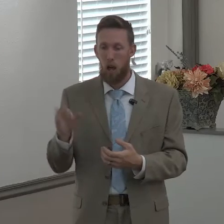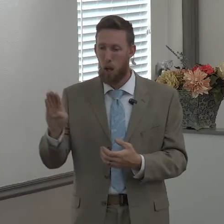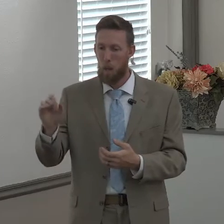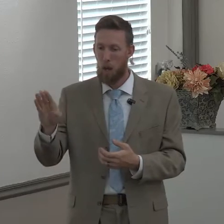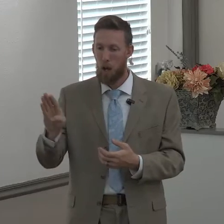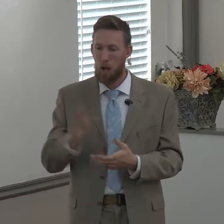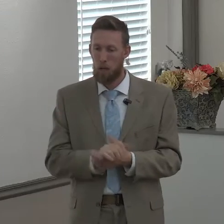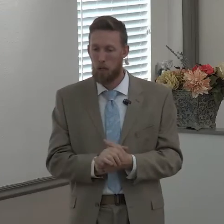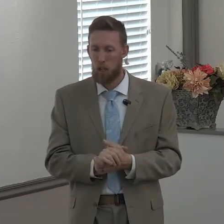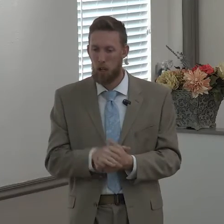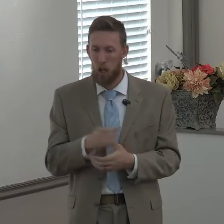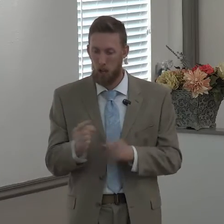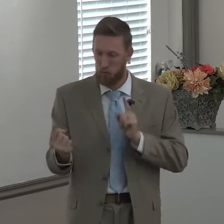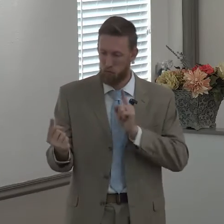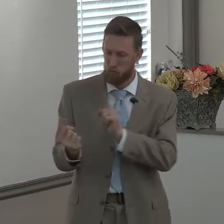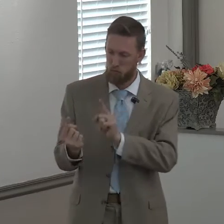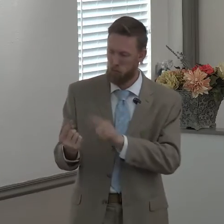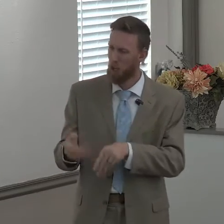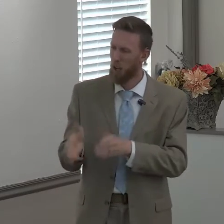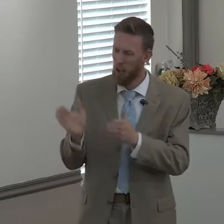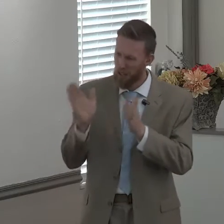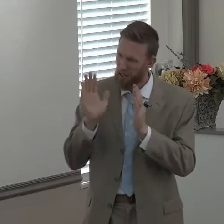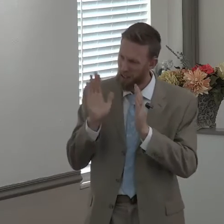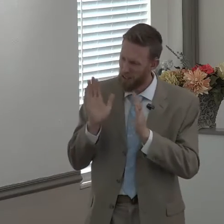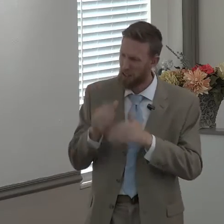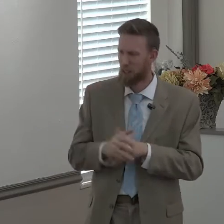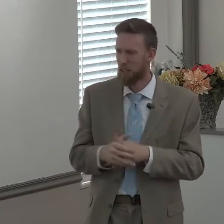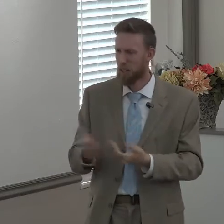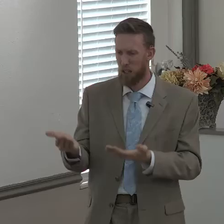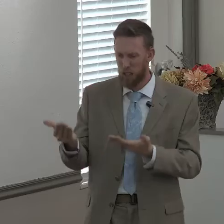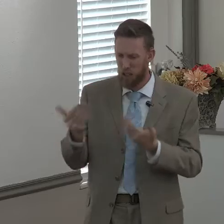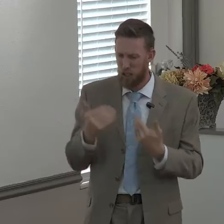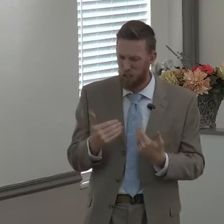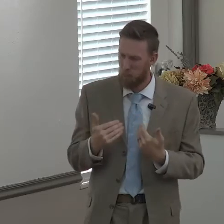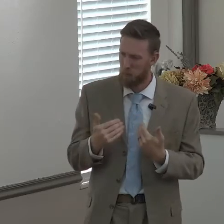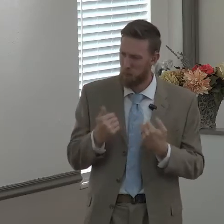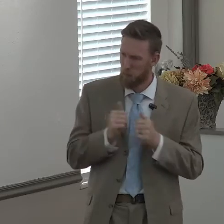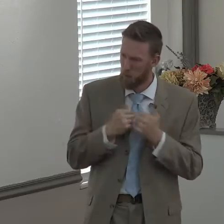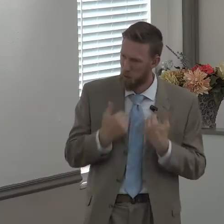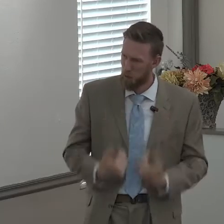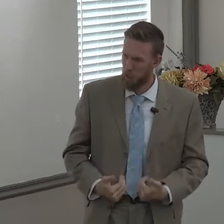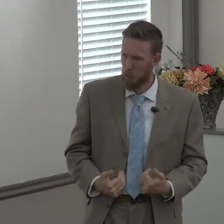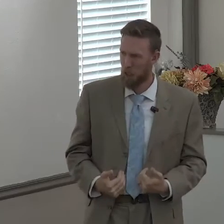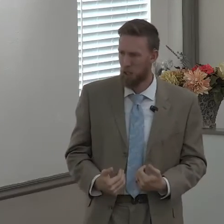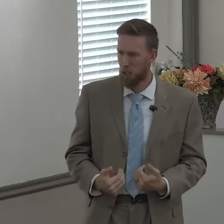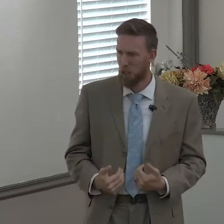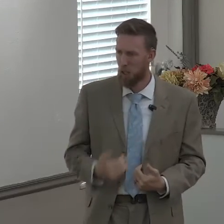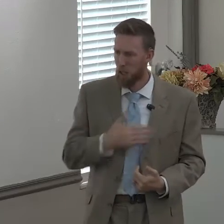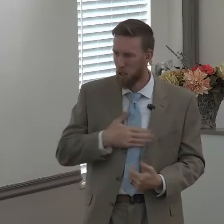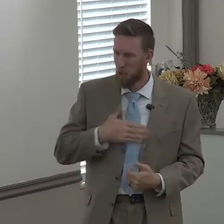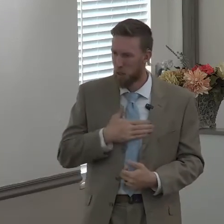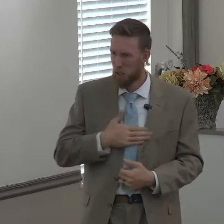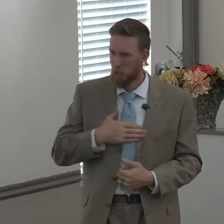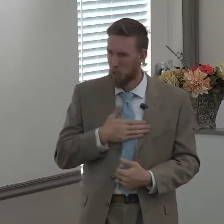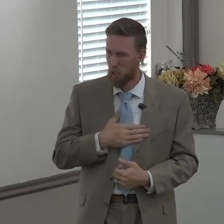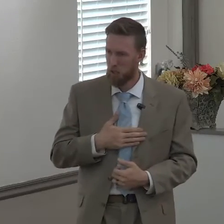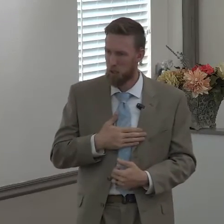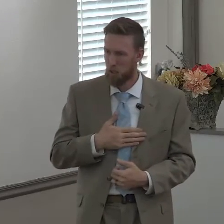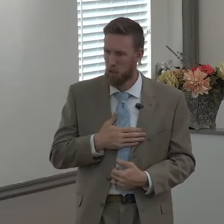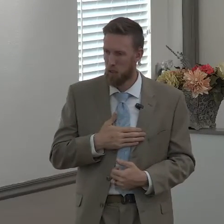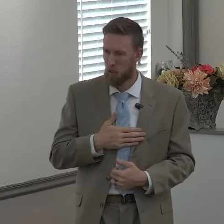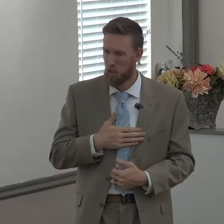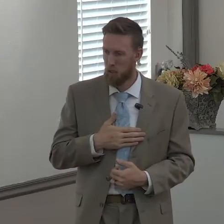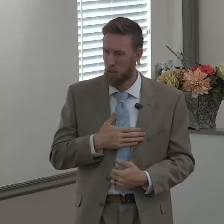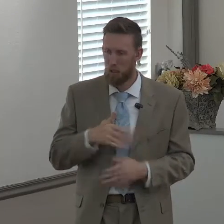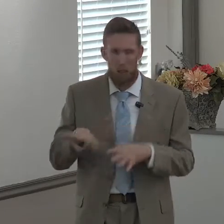He went to the bar and there Tom was. I mean, there Bob was. And he came up to Bob